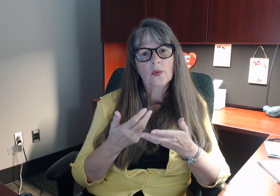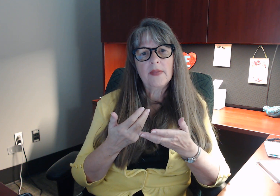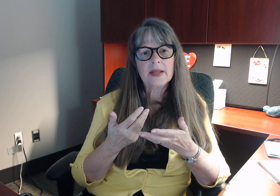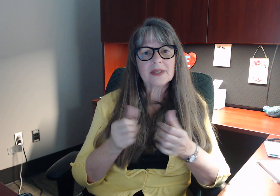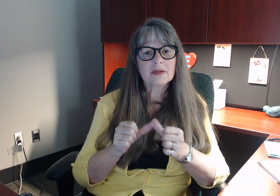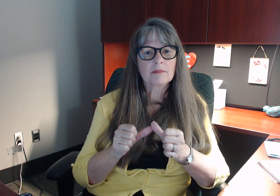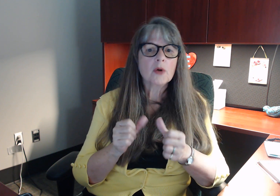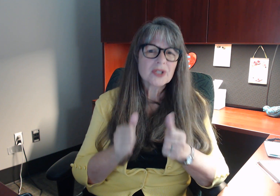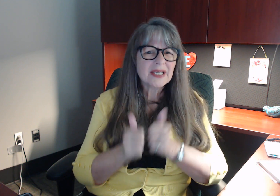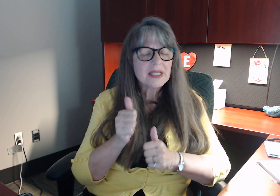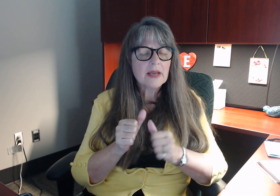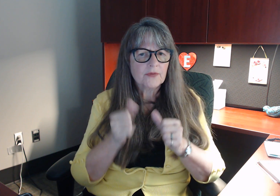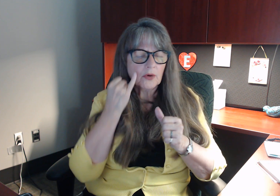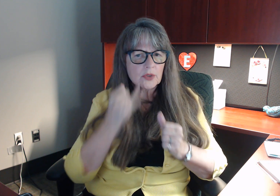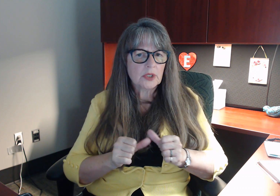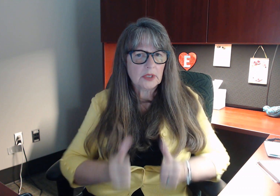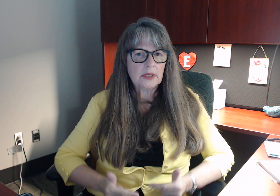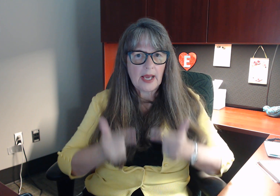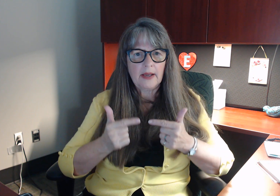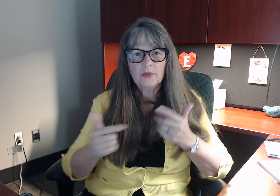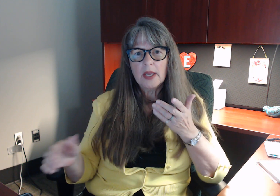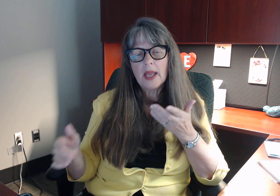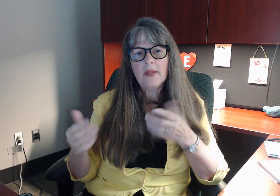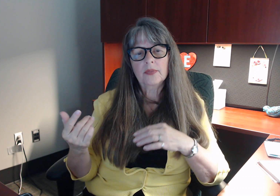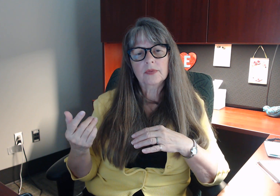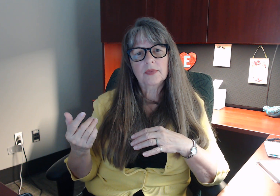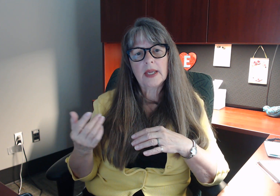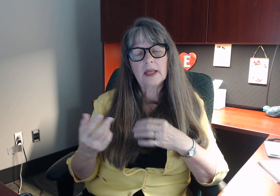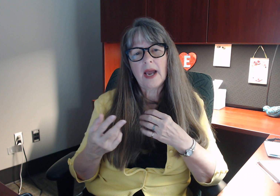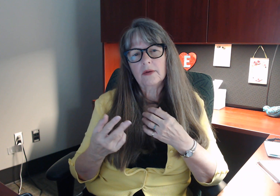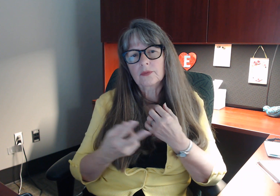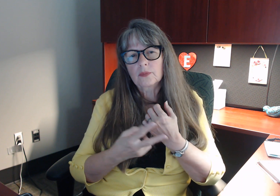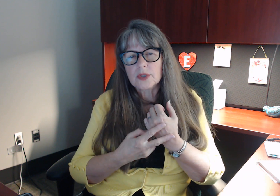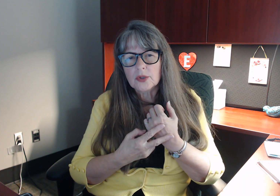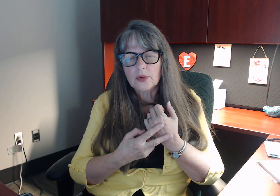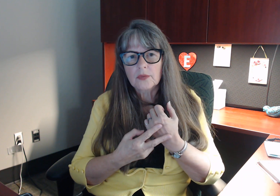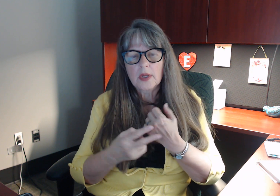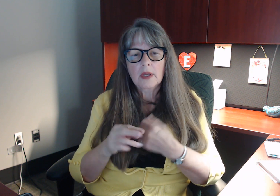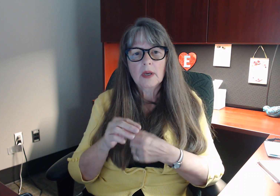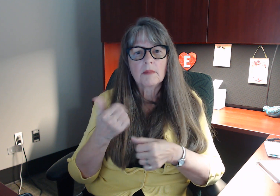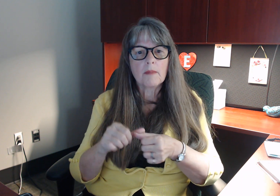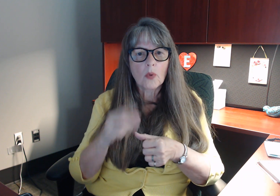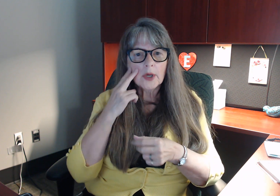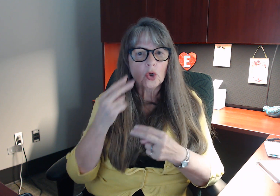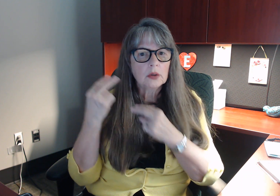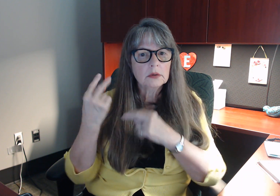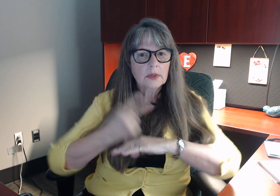and that's mostly if they're still alive, and they kind of reserve Memorial